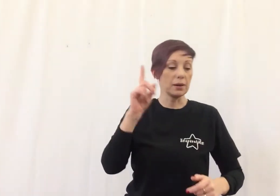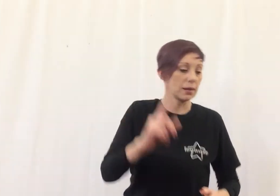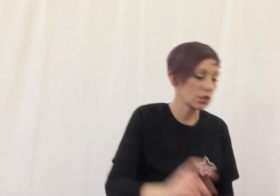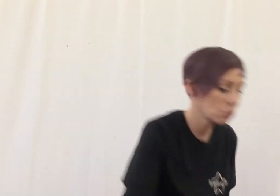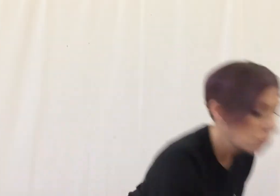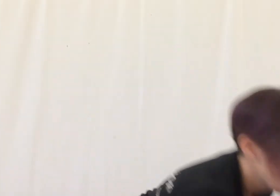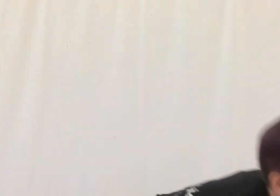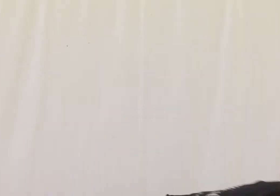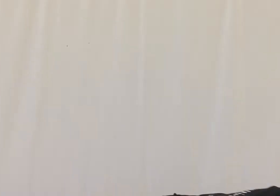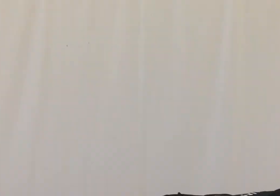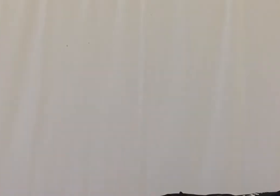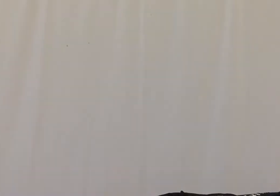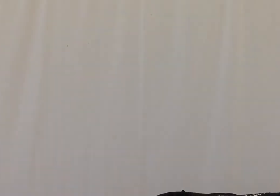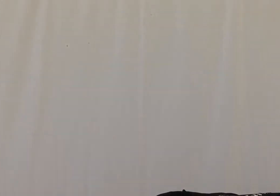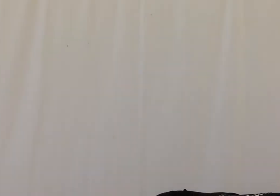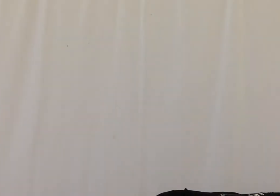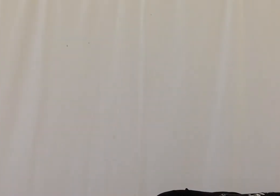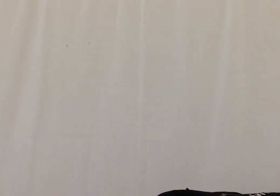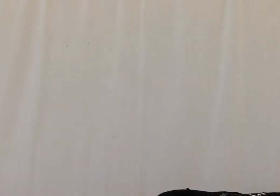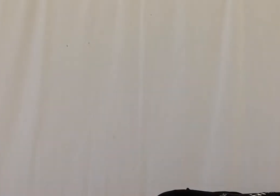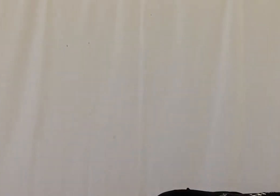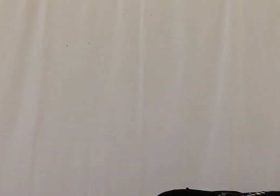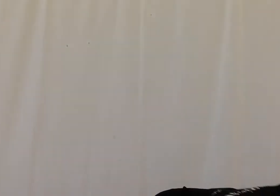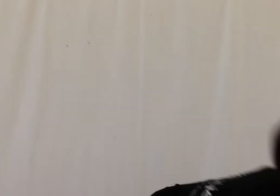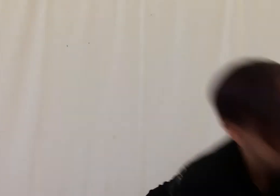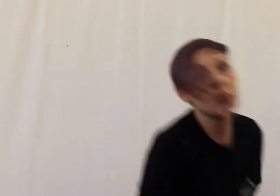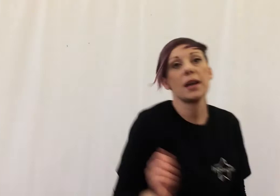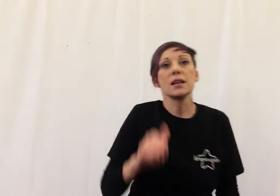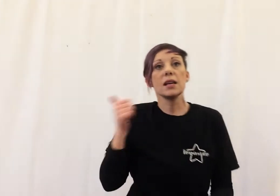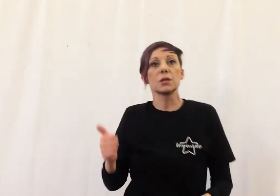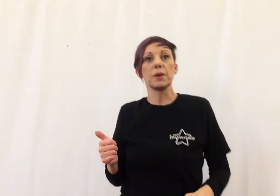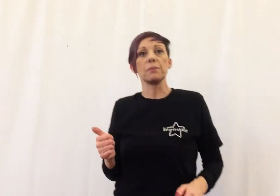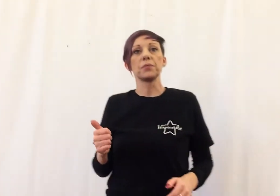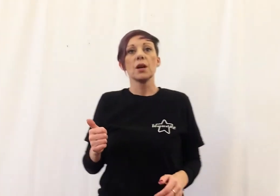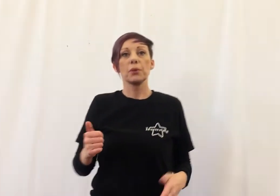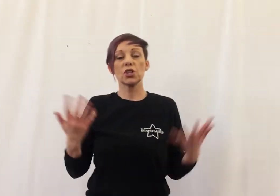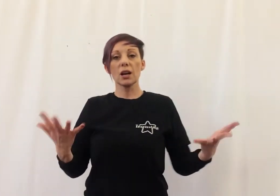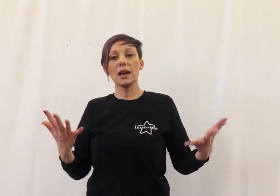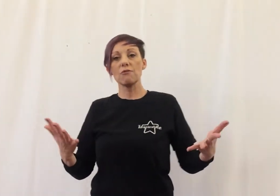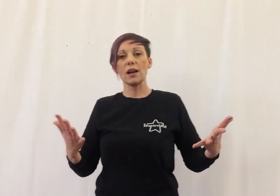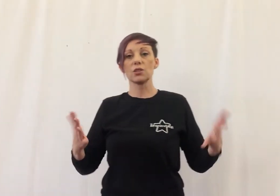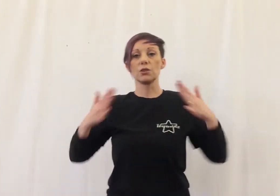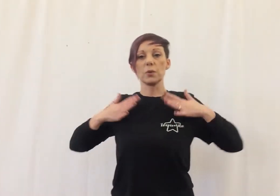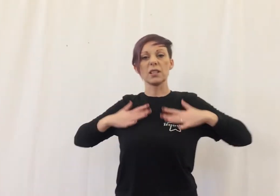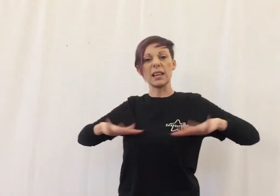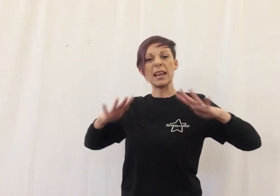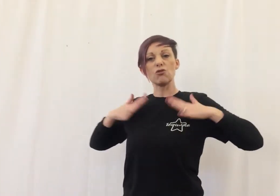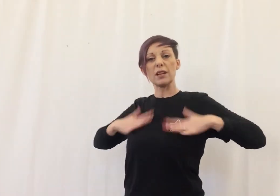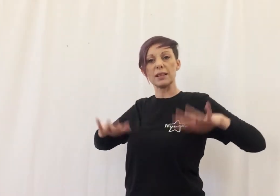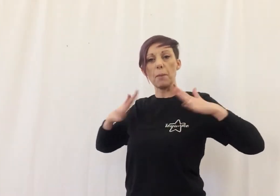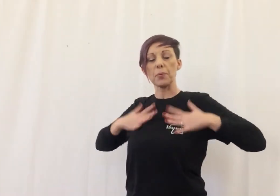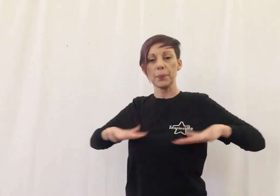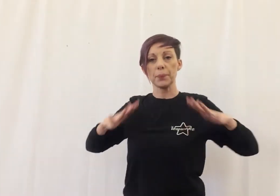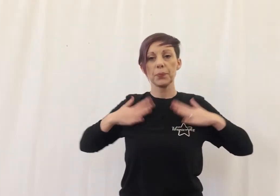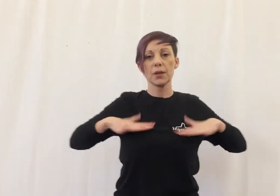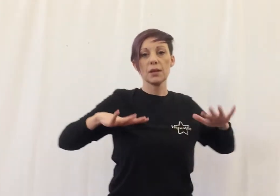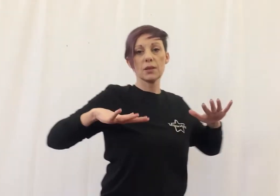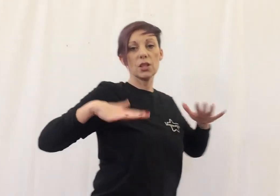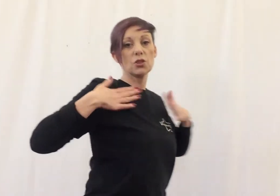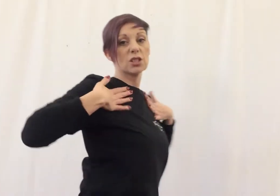Let's just wind that back a tiny bit there. Okay, next bit. Put your glad rags on. So we're going to say get dressed up. So you're just